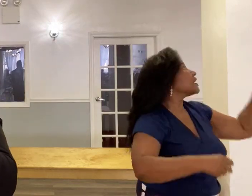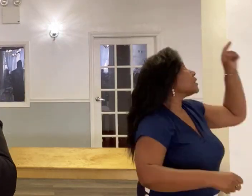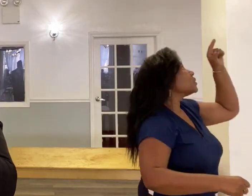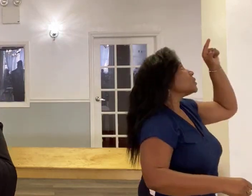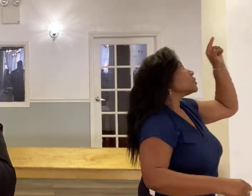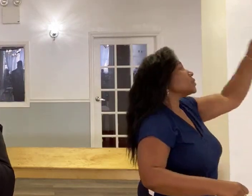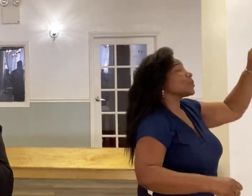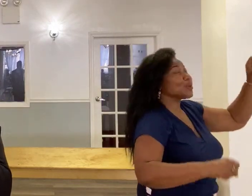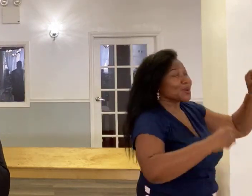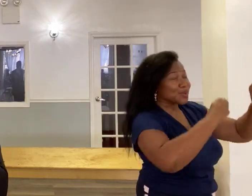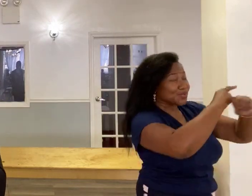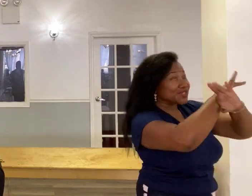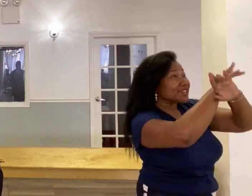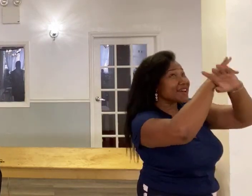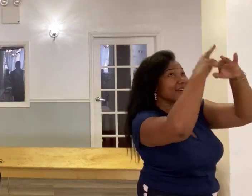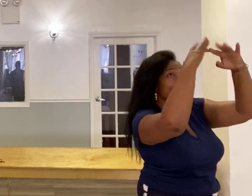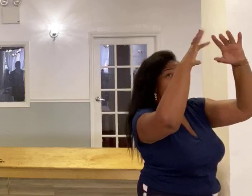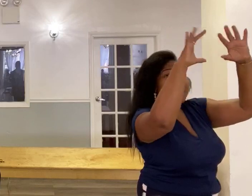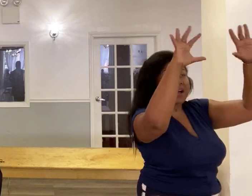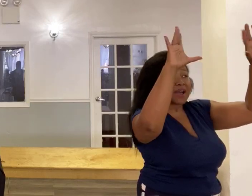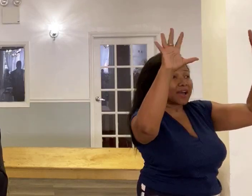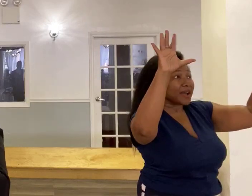brokenness. You